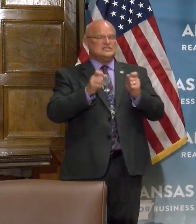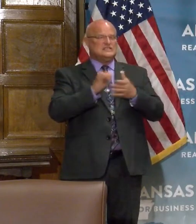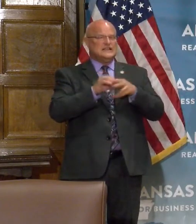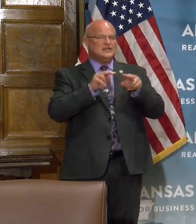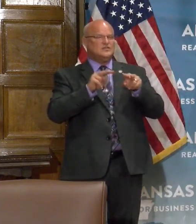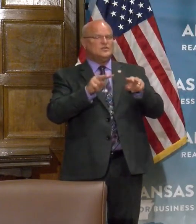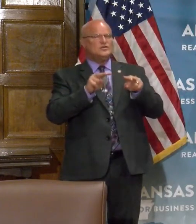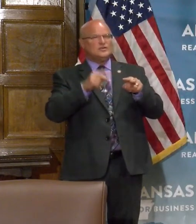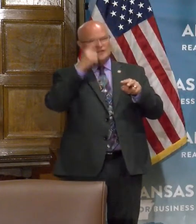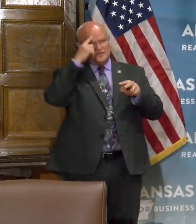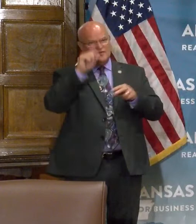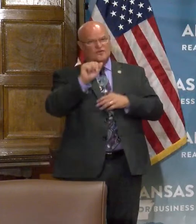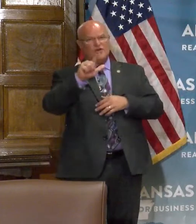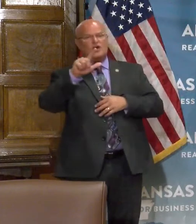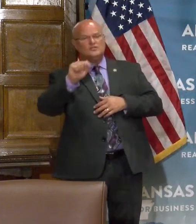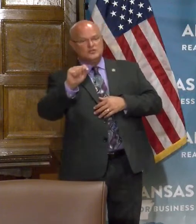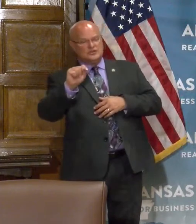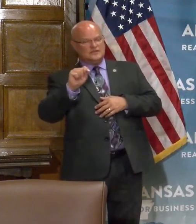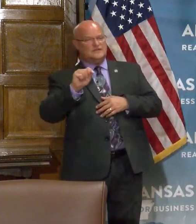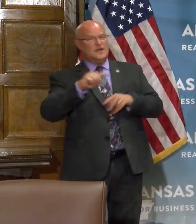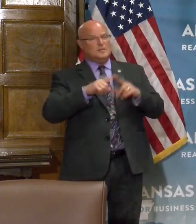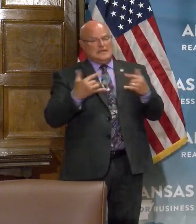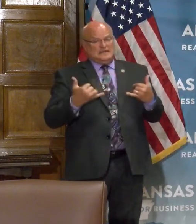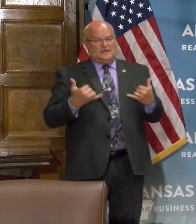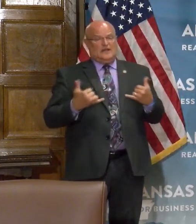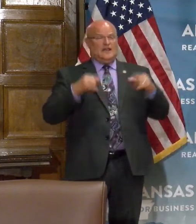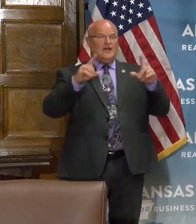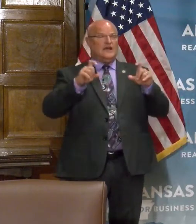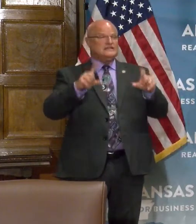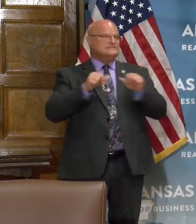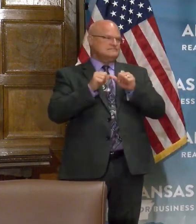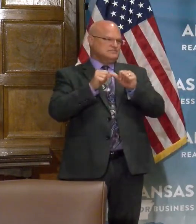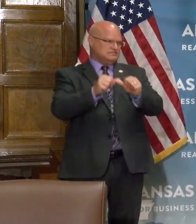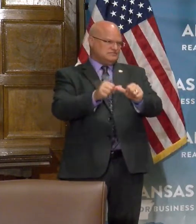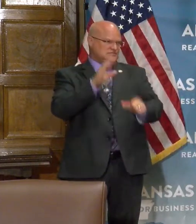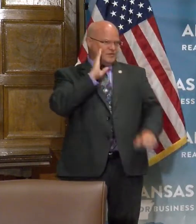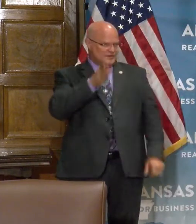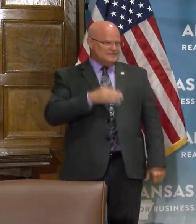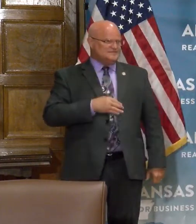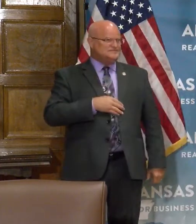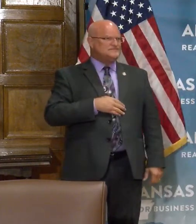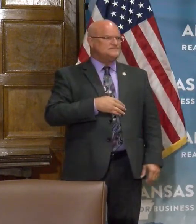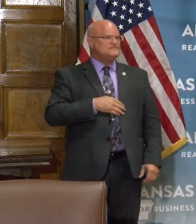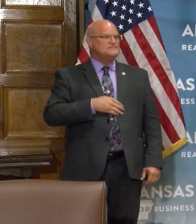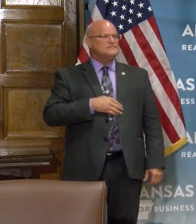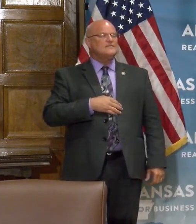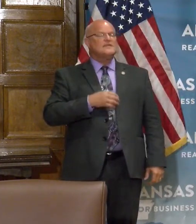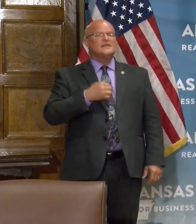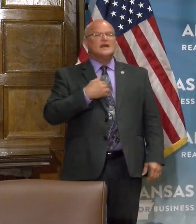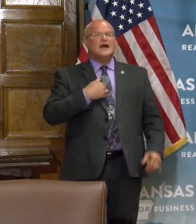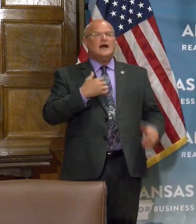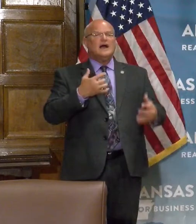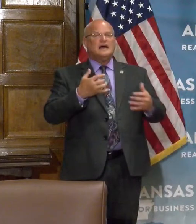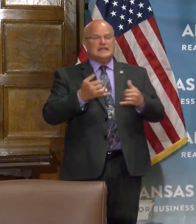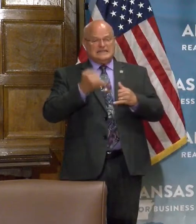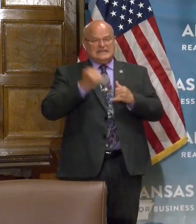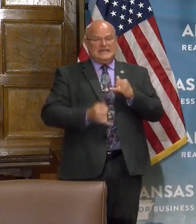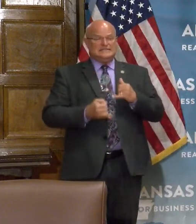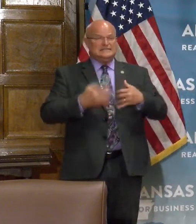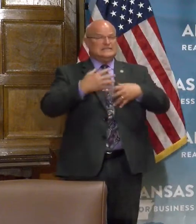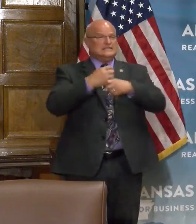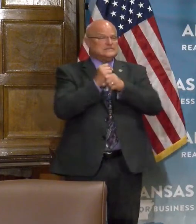that, looking for alternatives. But as of now, our testing will continue. I want to give, lastly, a